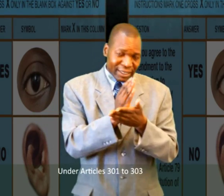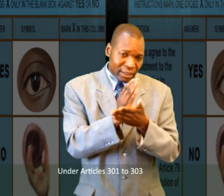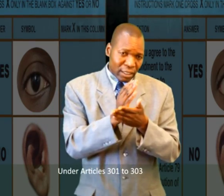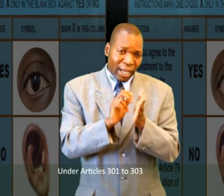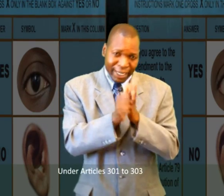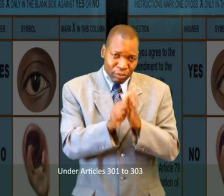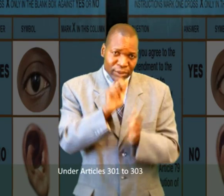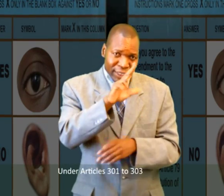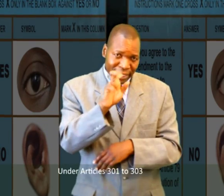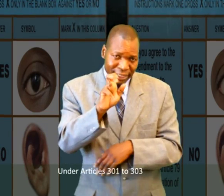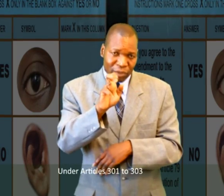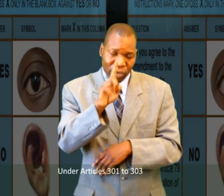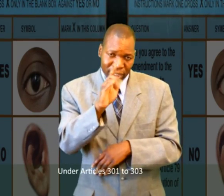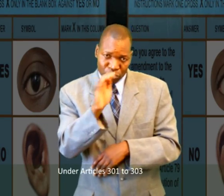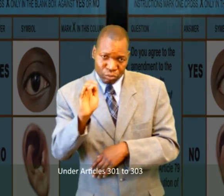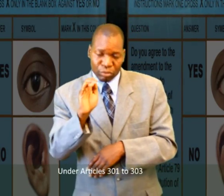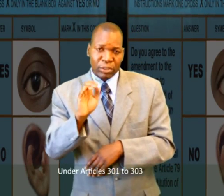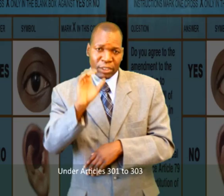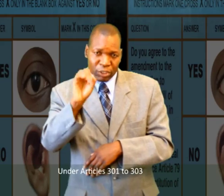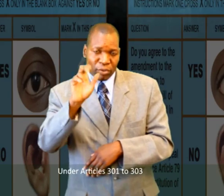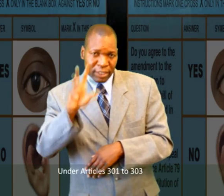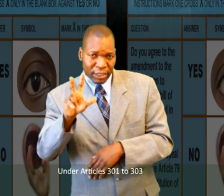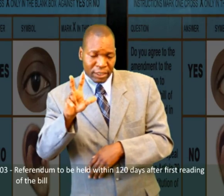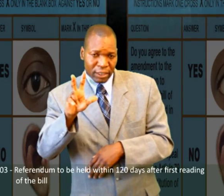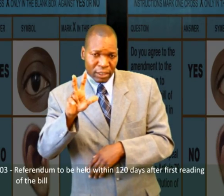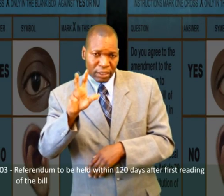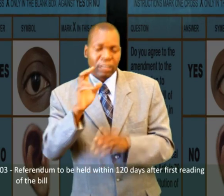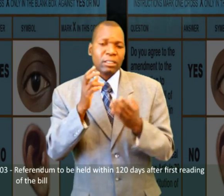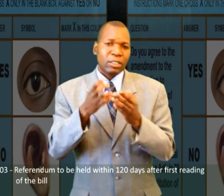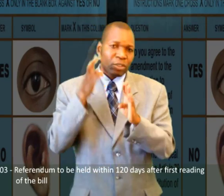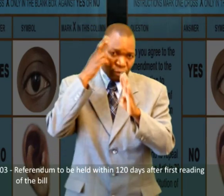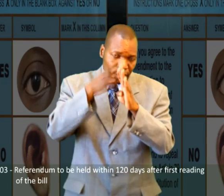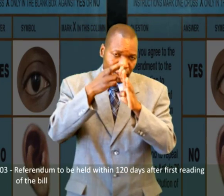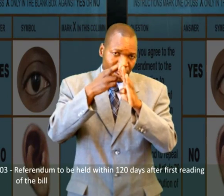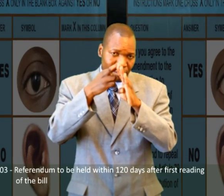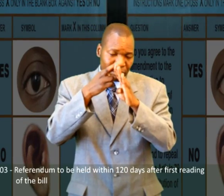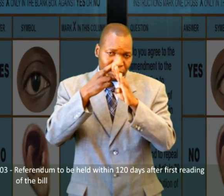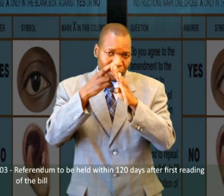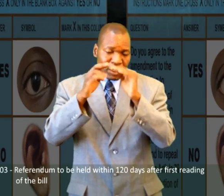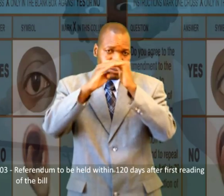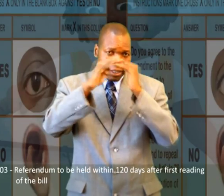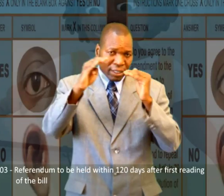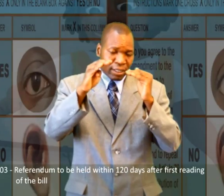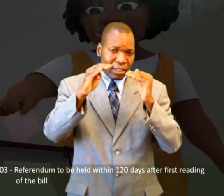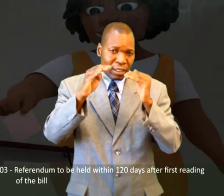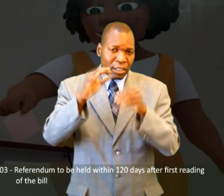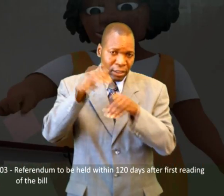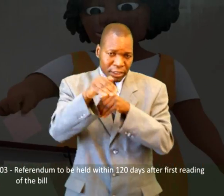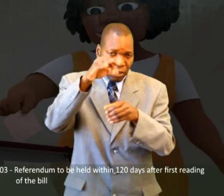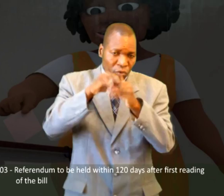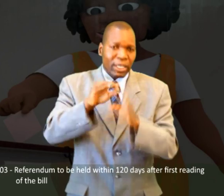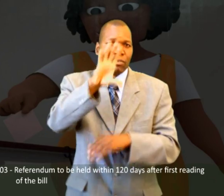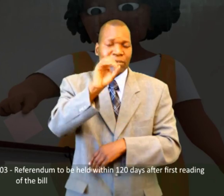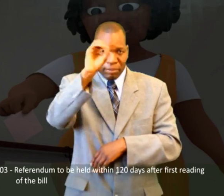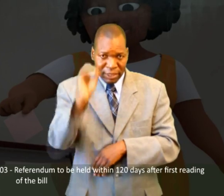Articles 301 to 303, 303, referendum to be held within 120